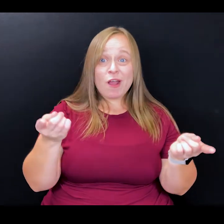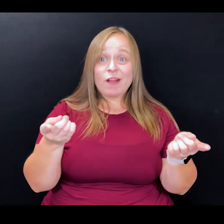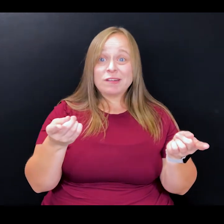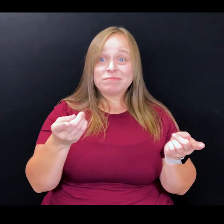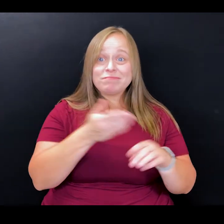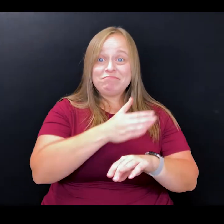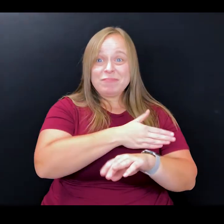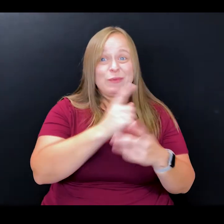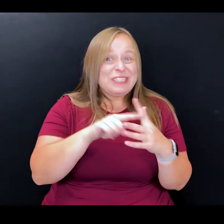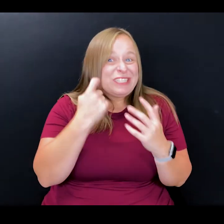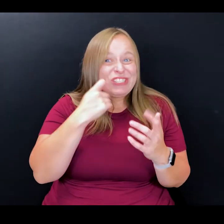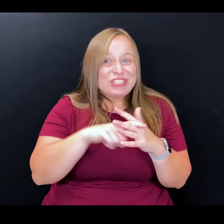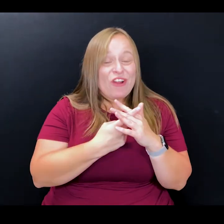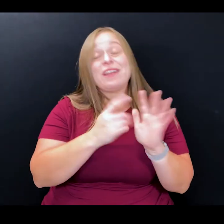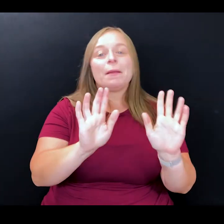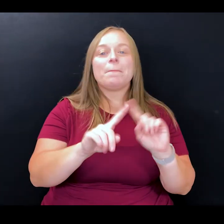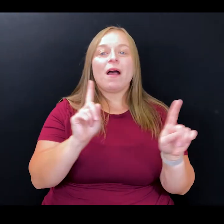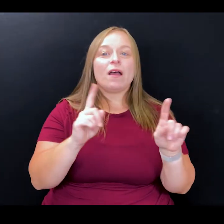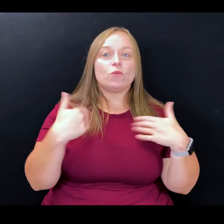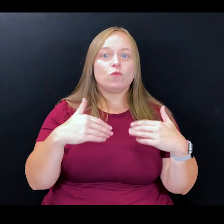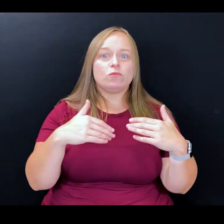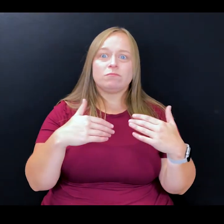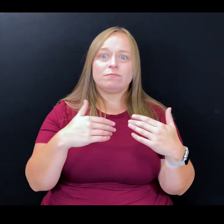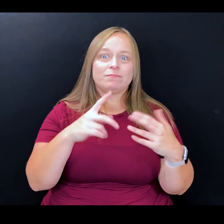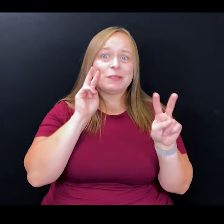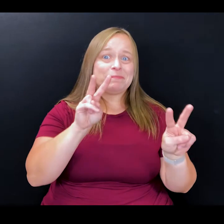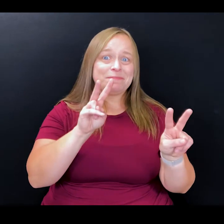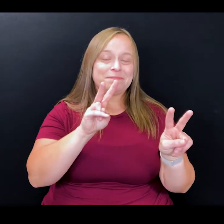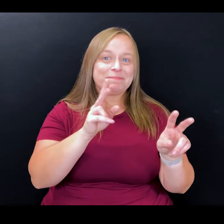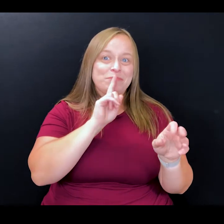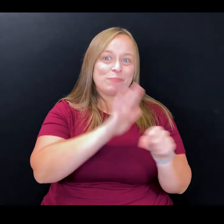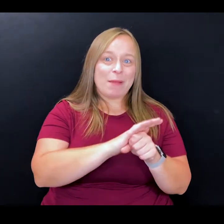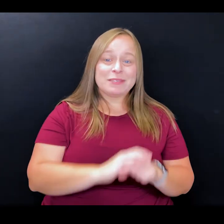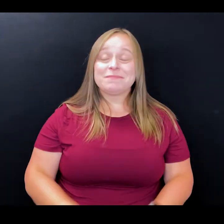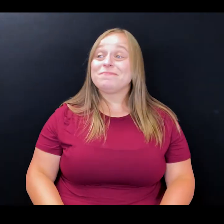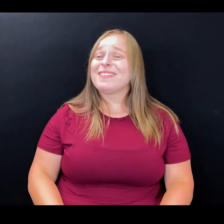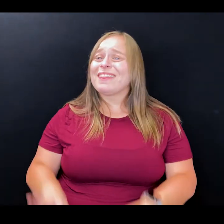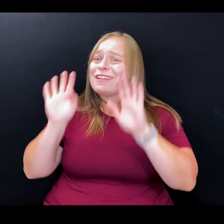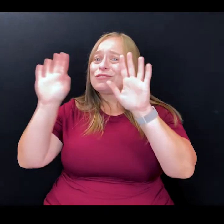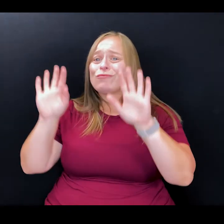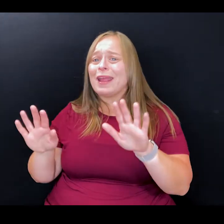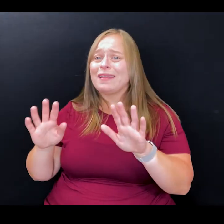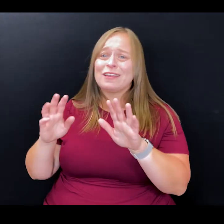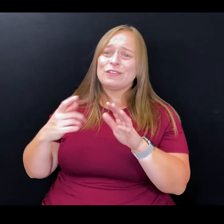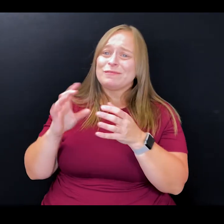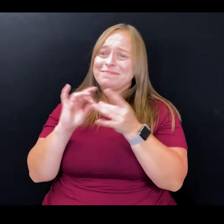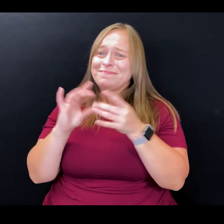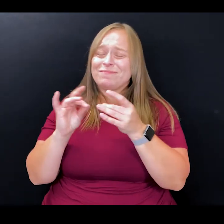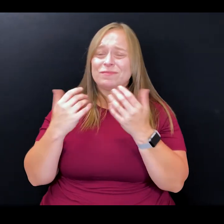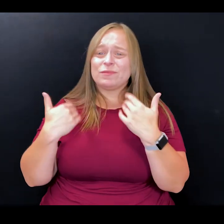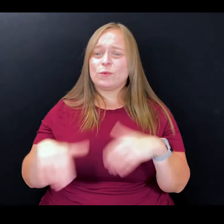successful so far. We just started it, but there's tremendous promise in it. That is great. The points that you make